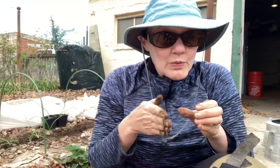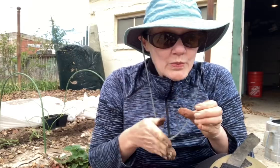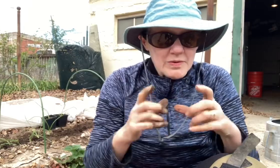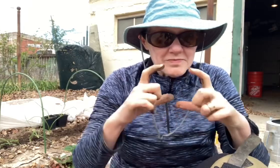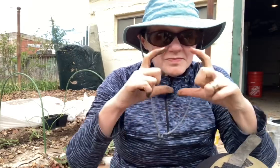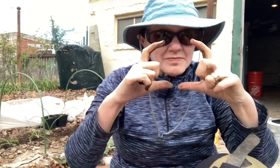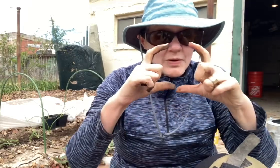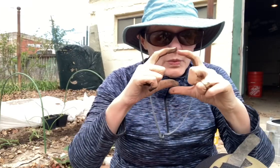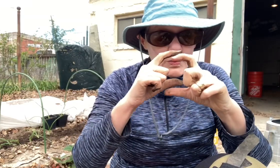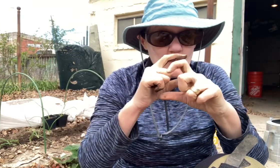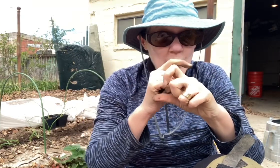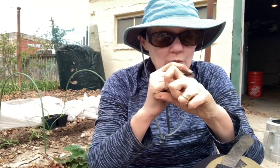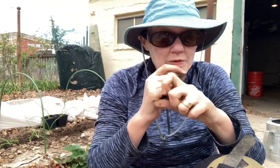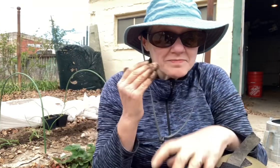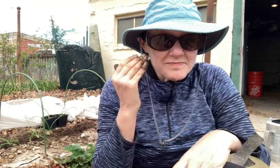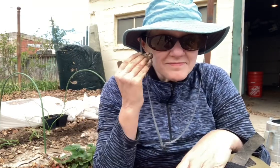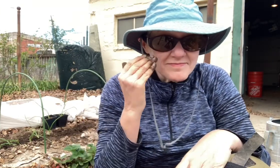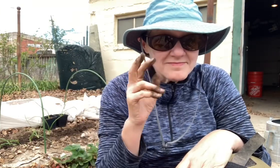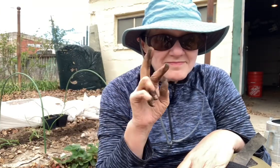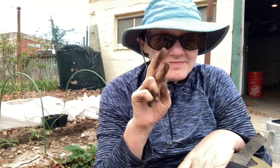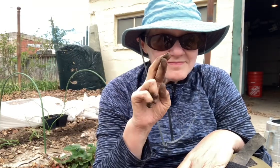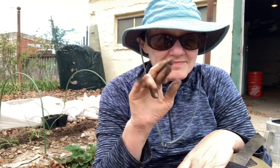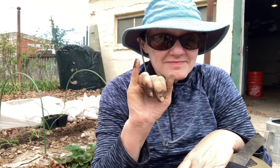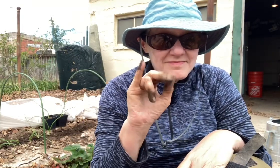Now, if you slice an onion and you see the rings,